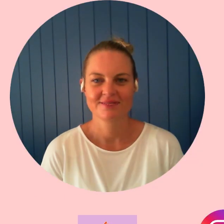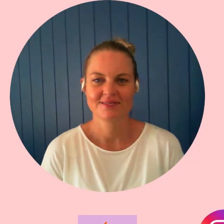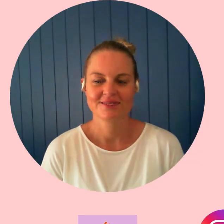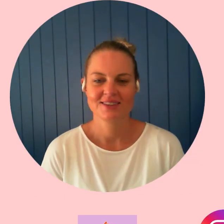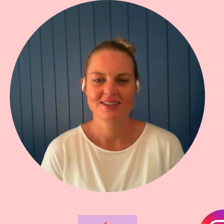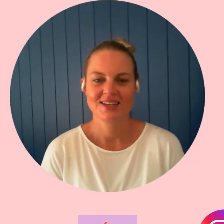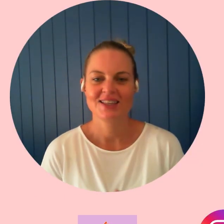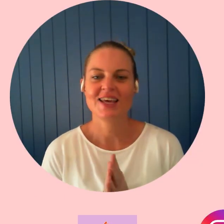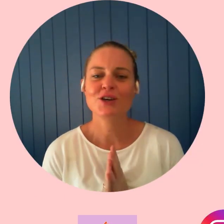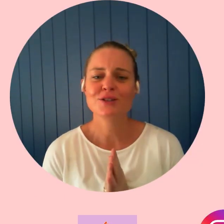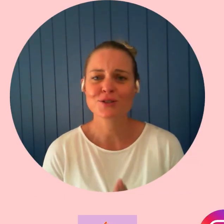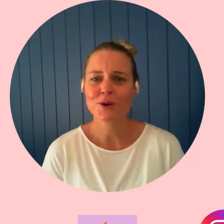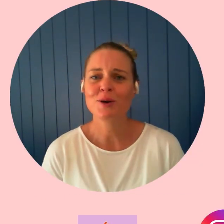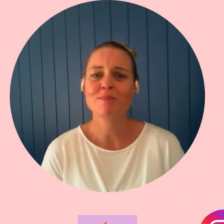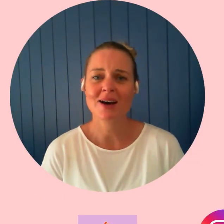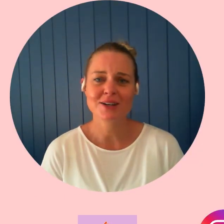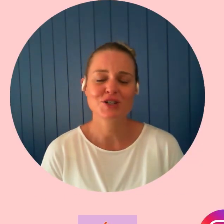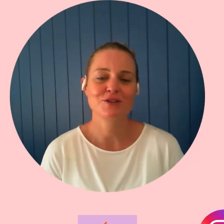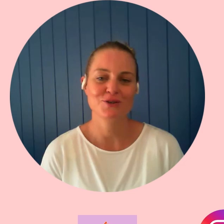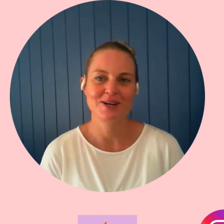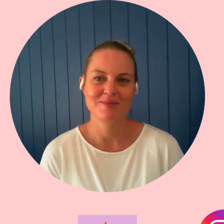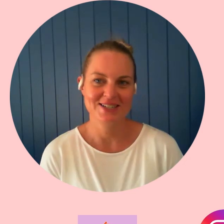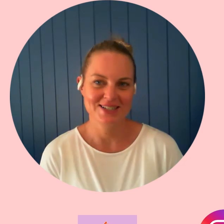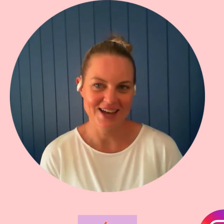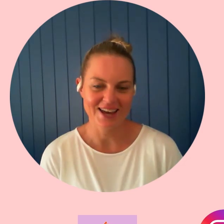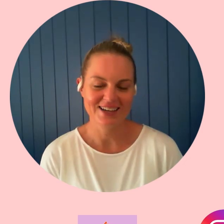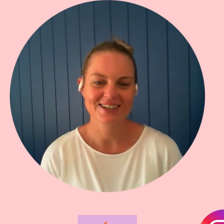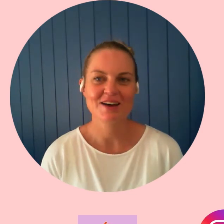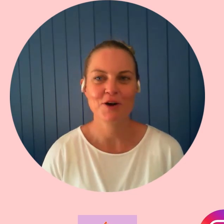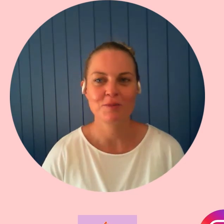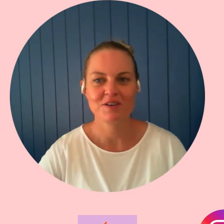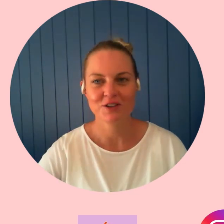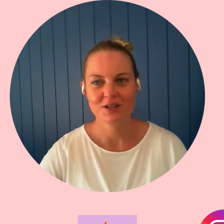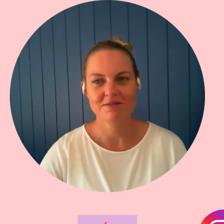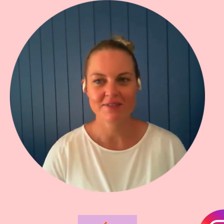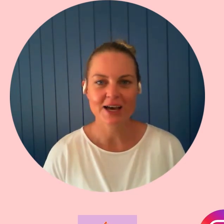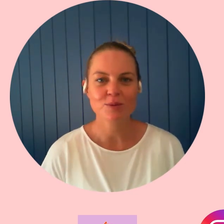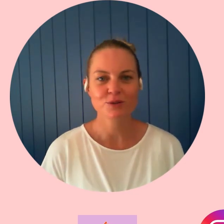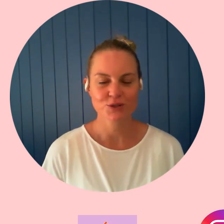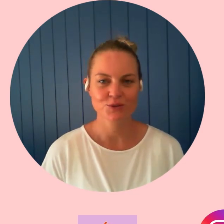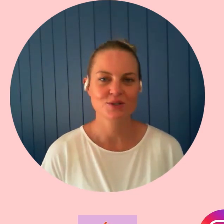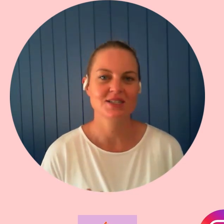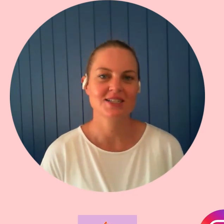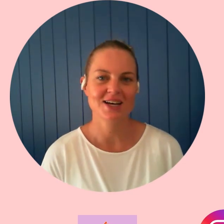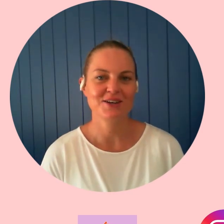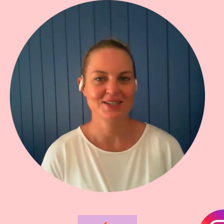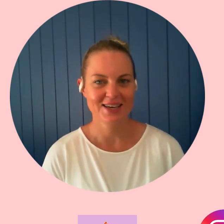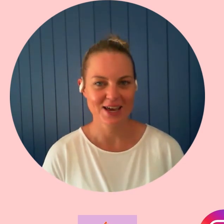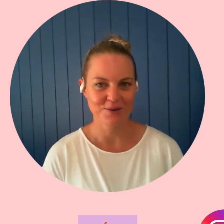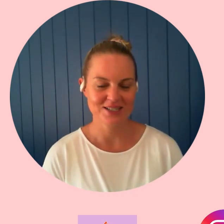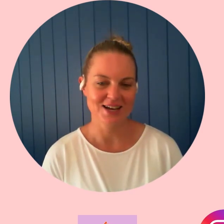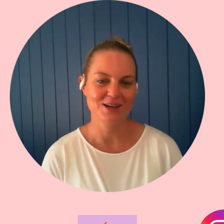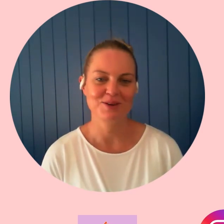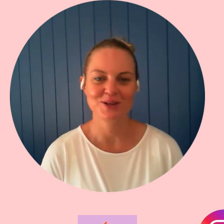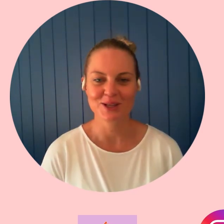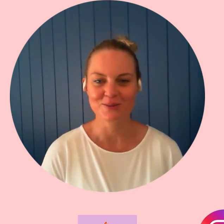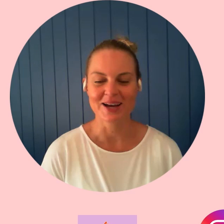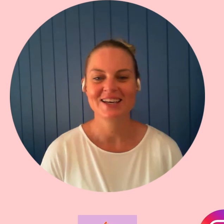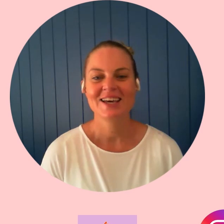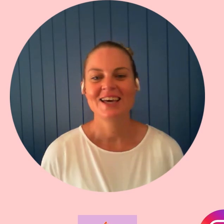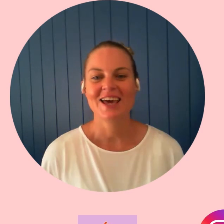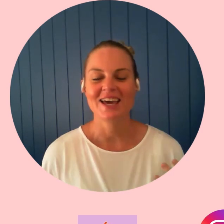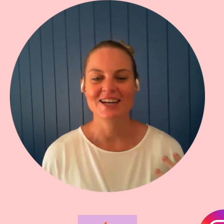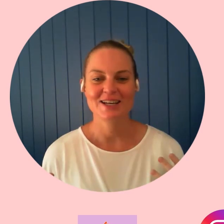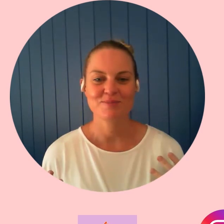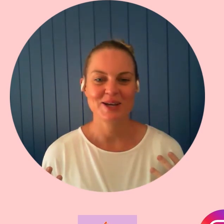Thank you so much for joining me today. I hope you learned some valuable tools to start using keyword signing with your little one, and it's been